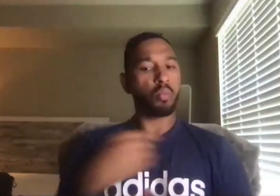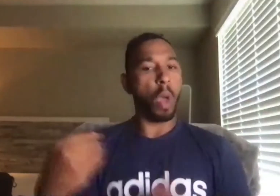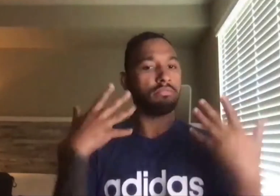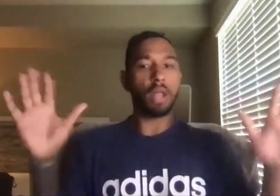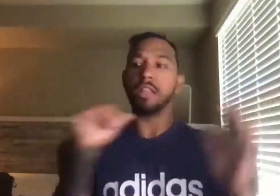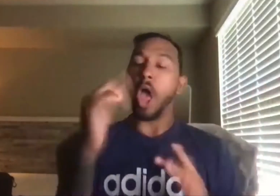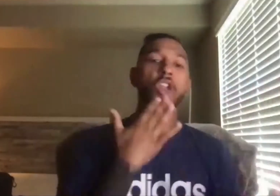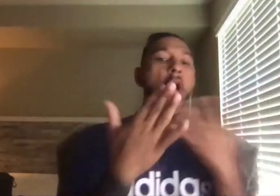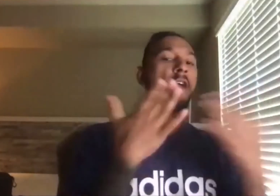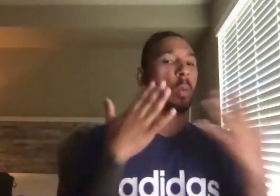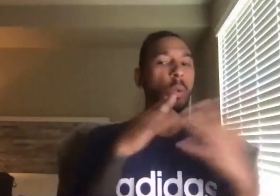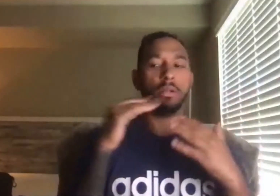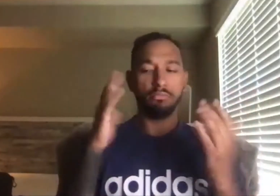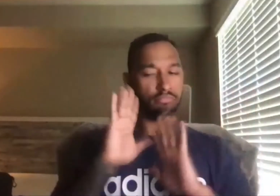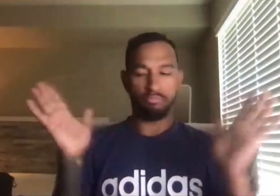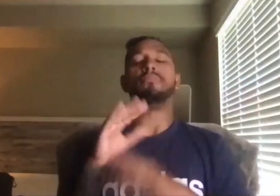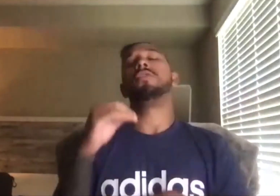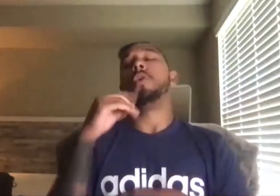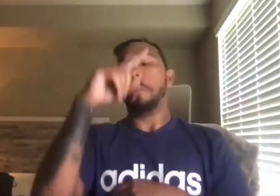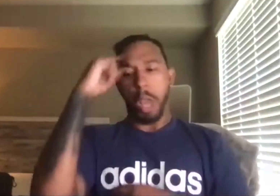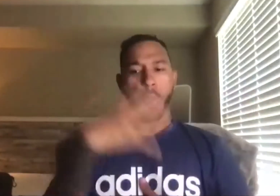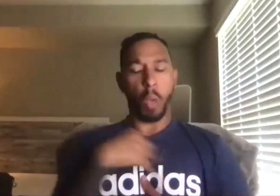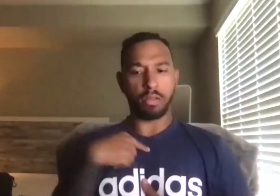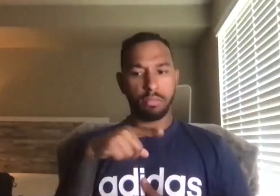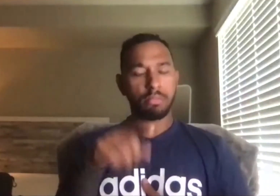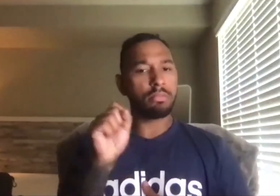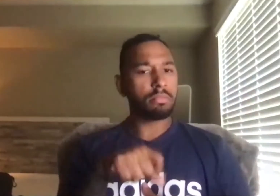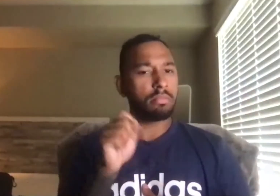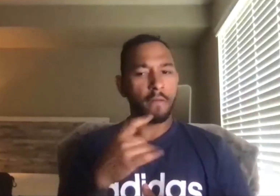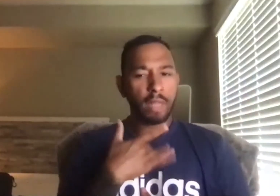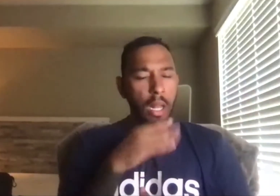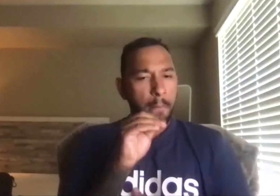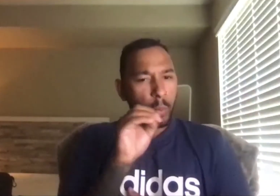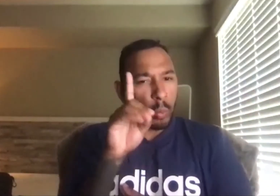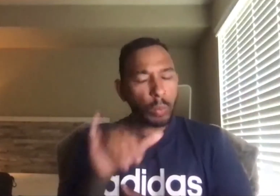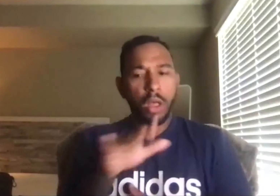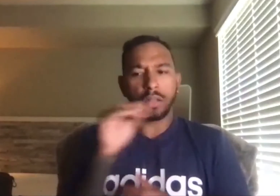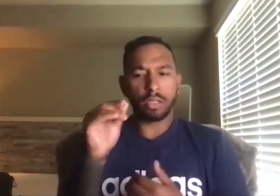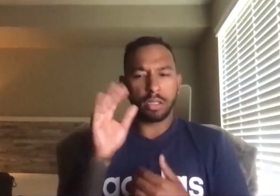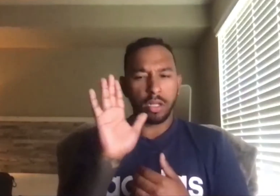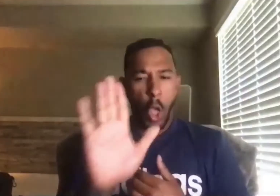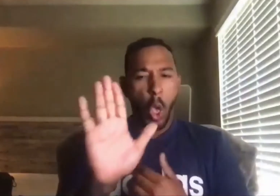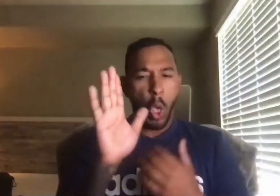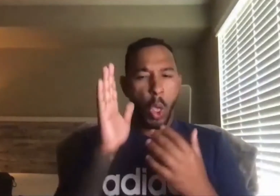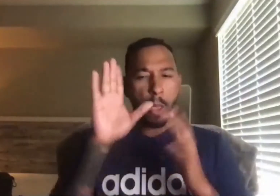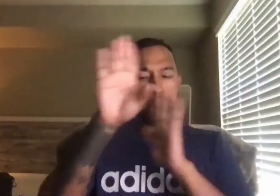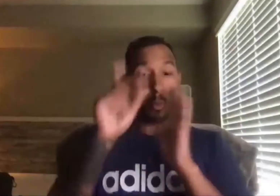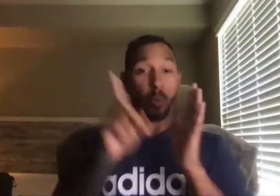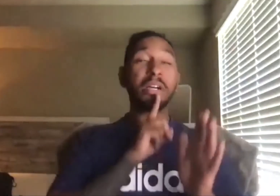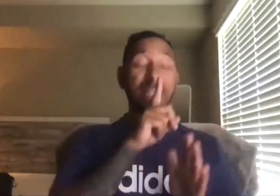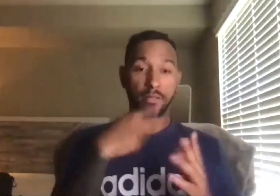decided to go with simply black and white. It was perfect. It conveyed the mood I was looking for.